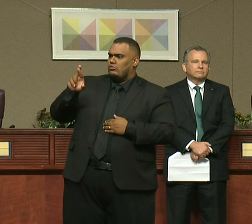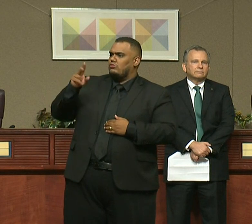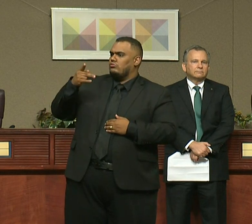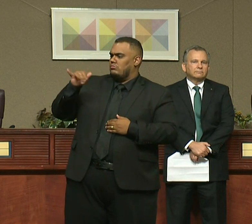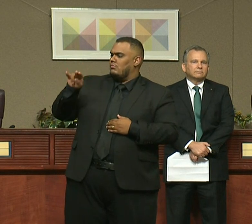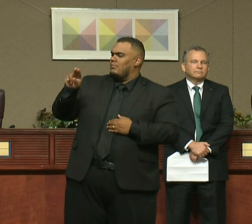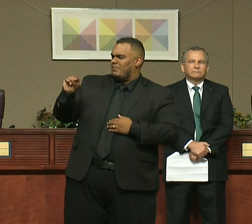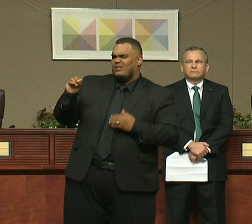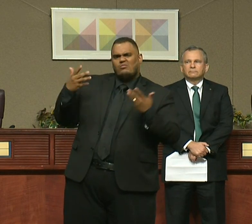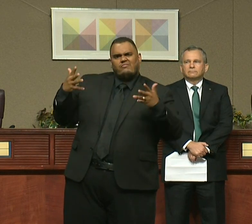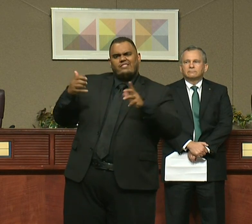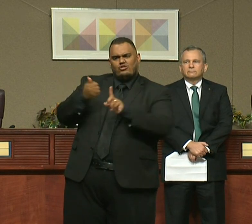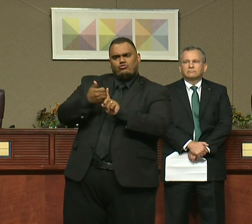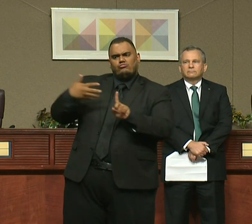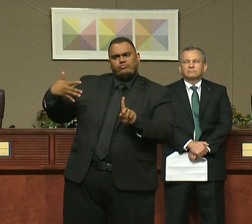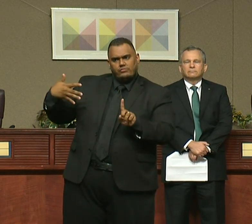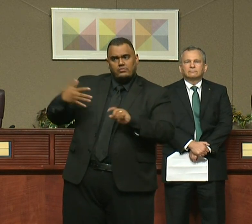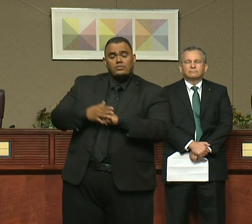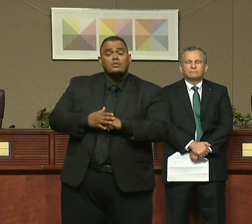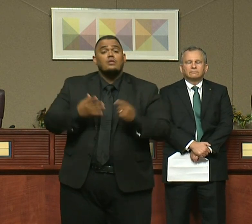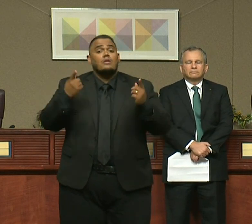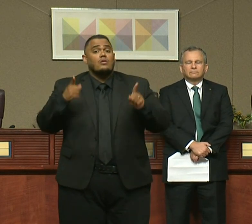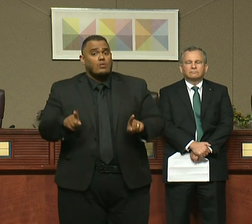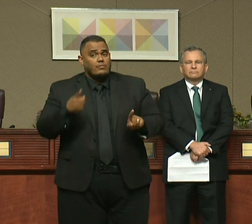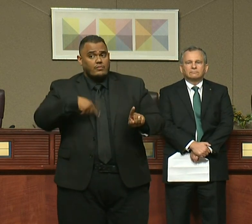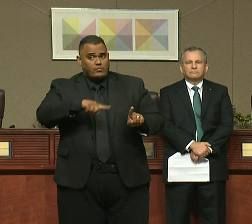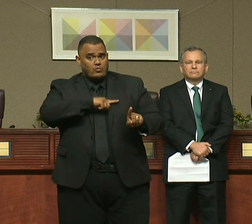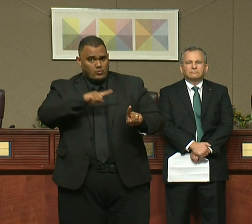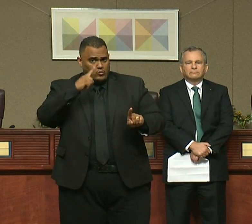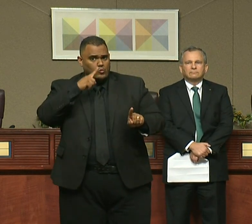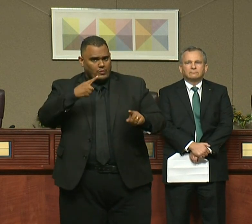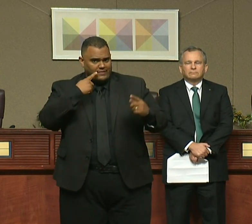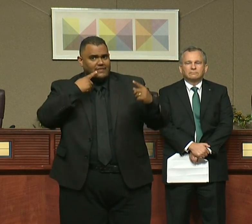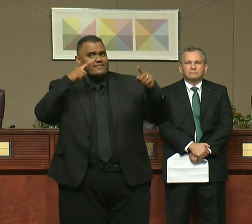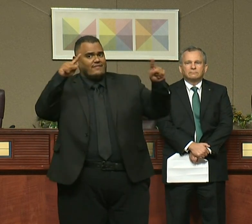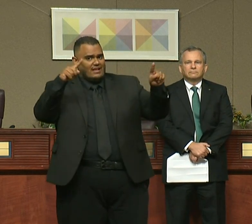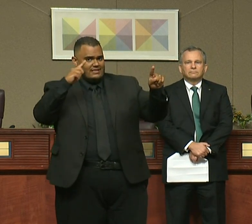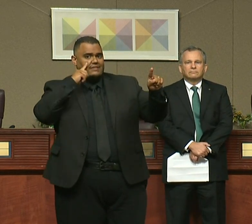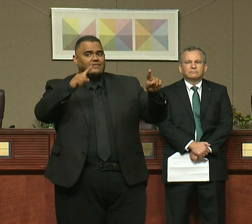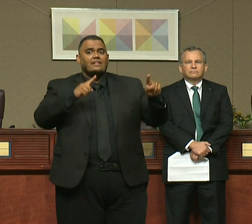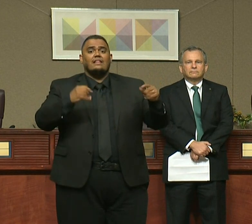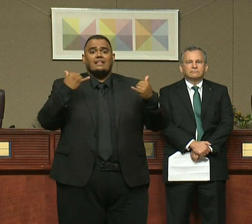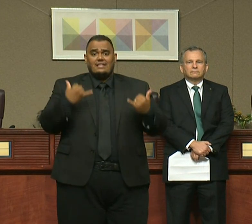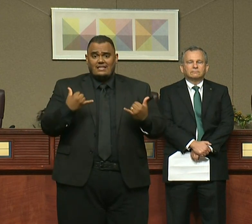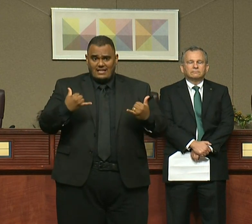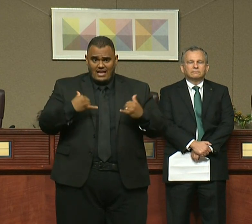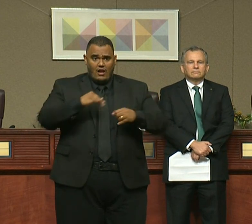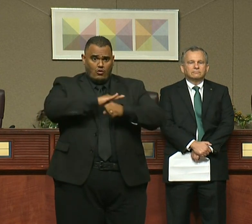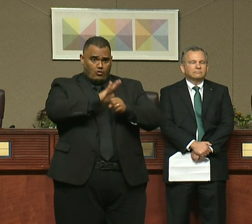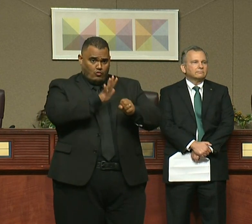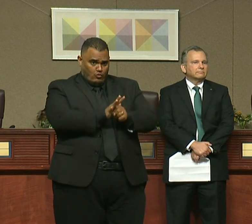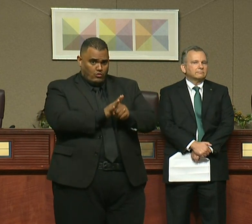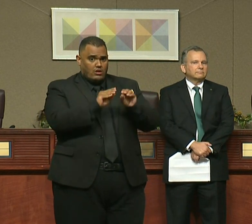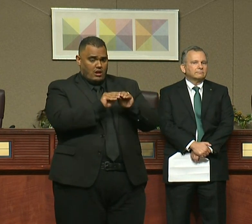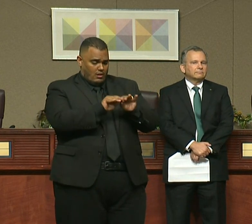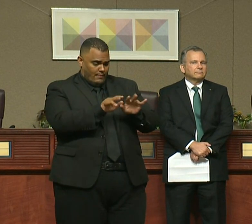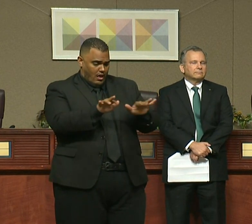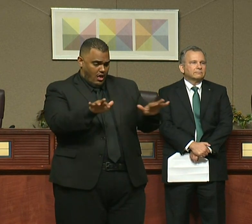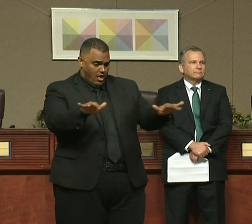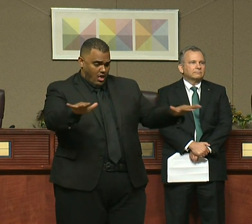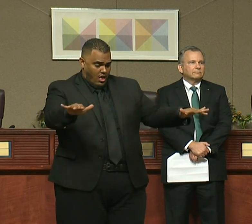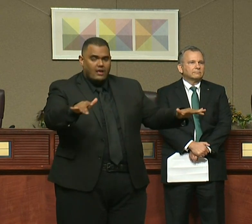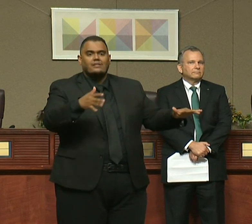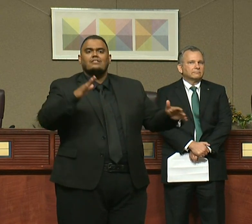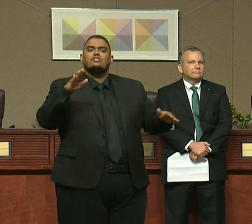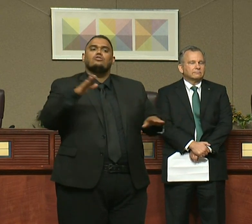have effectively slowed down the spread of the virus within our community. We haven't stopped it because he told you